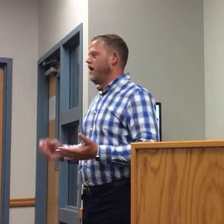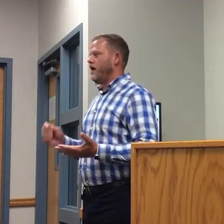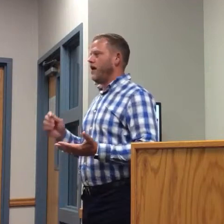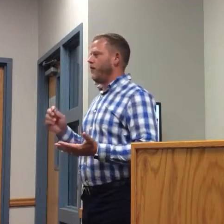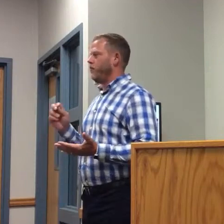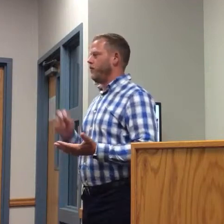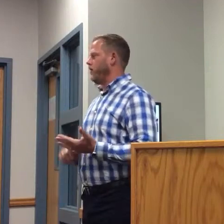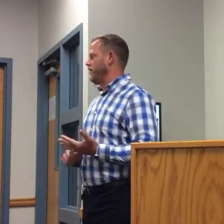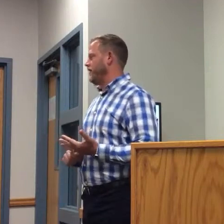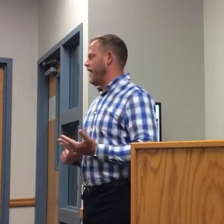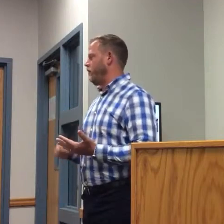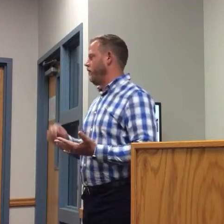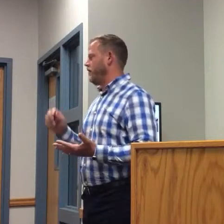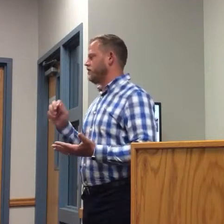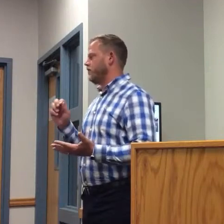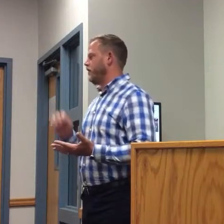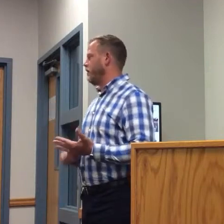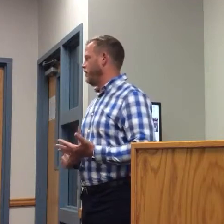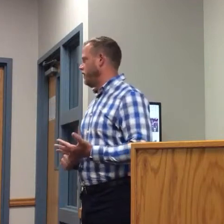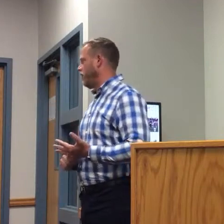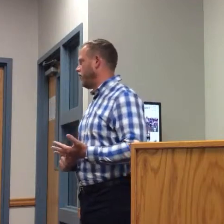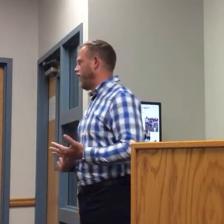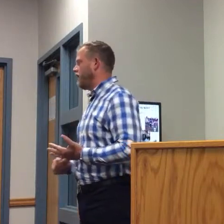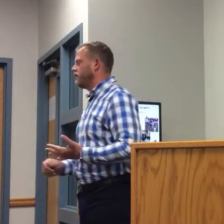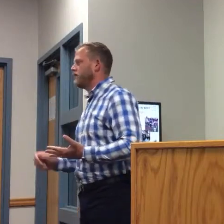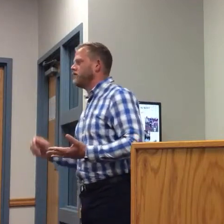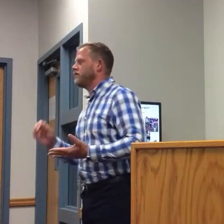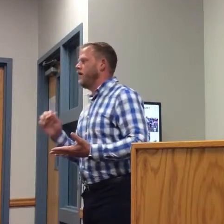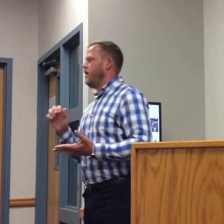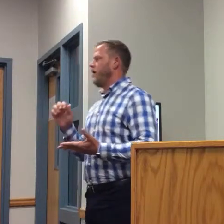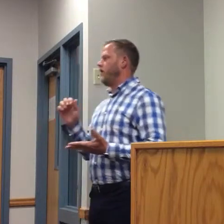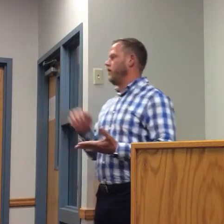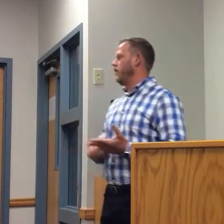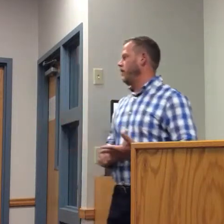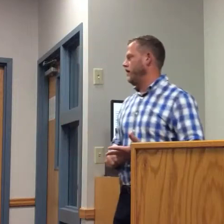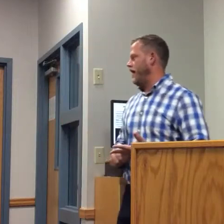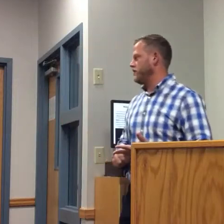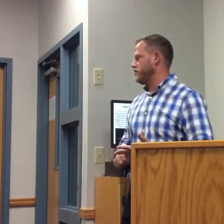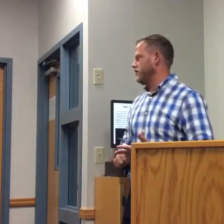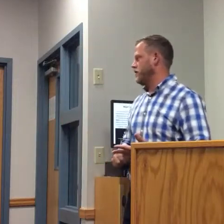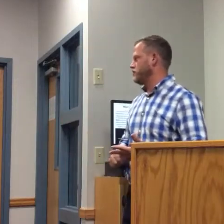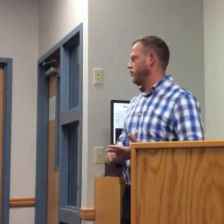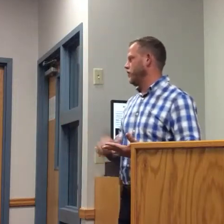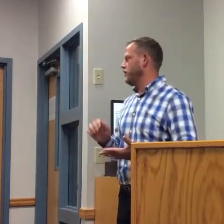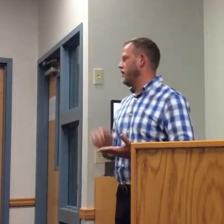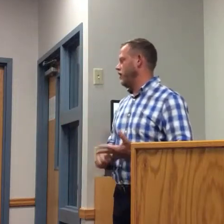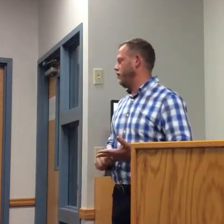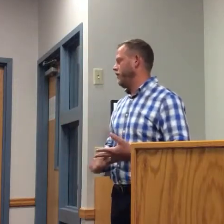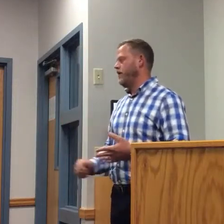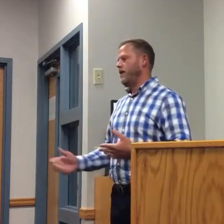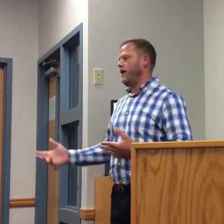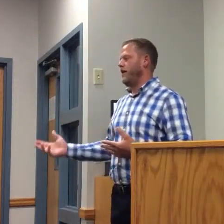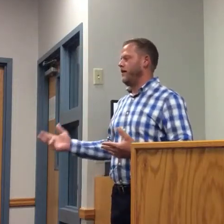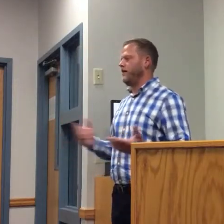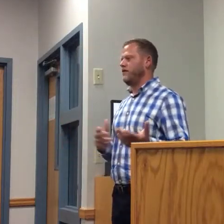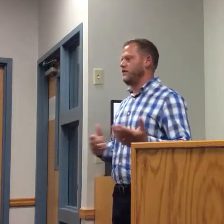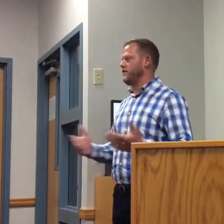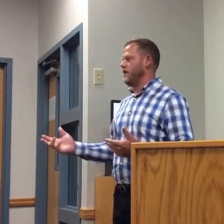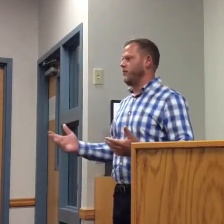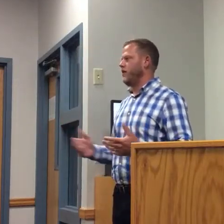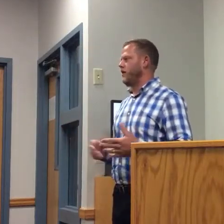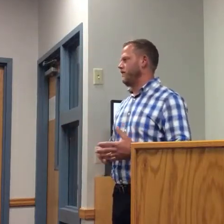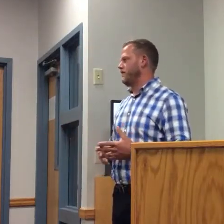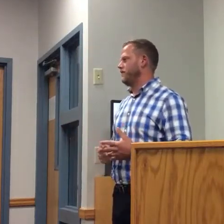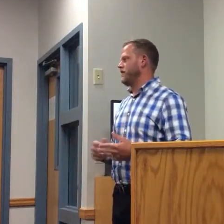somebody. When we did that, we made sure we called in all our counselors, we called in extra social worker help, and